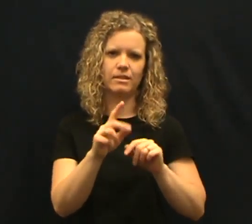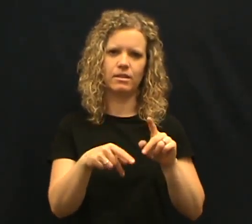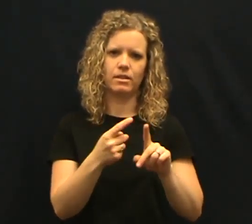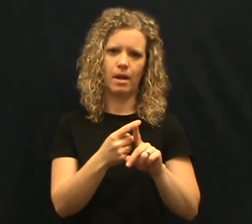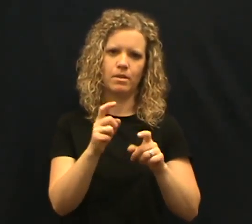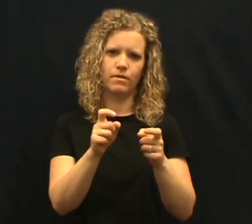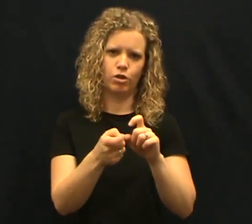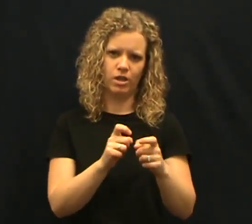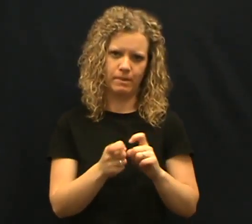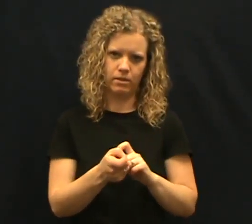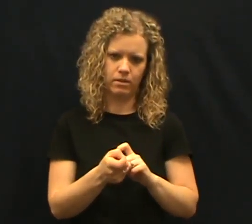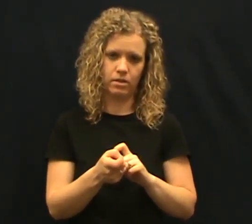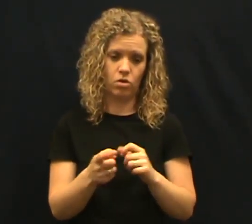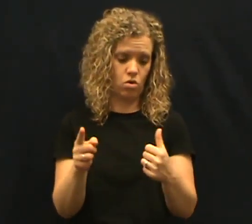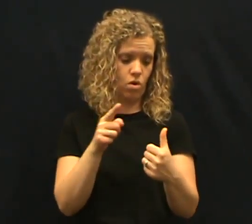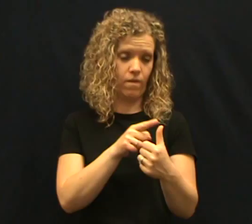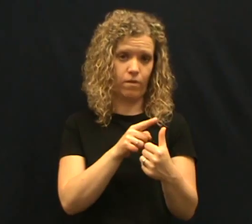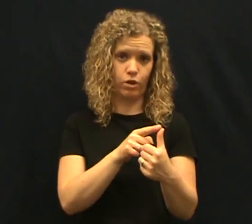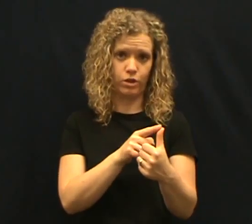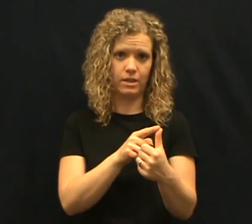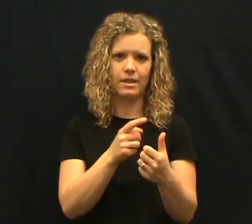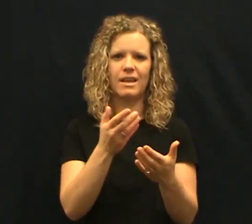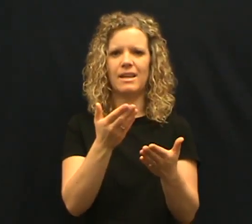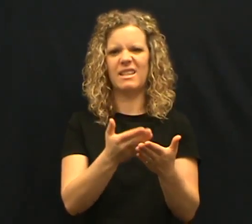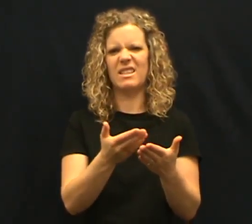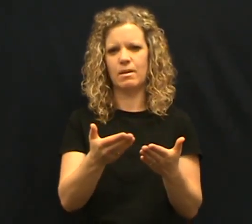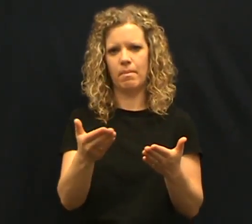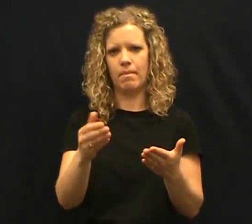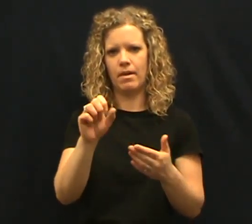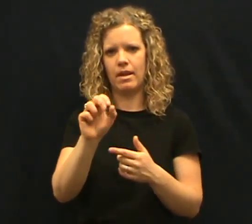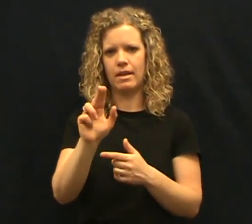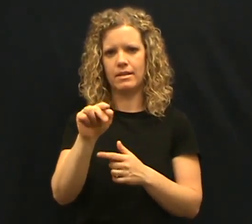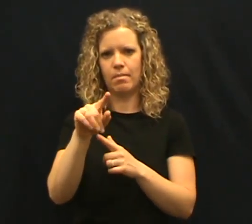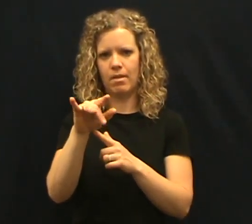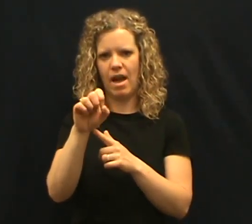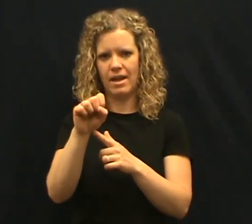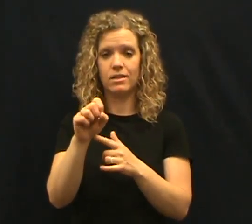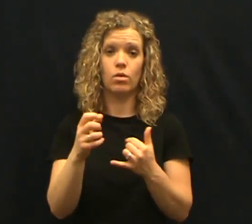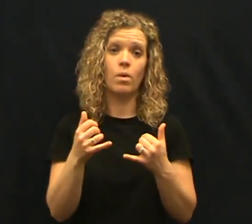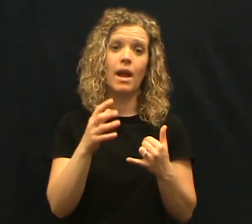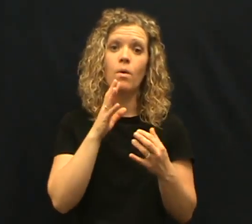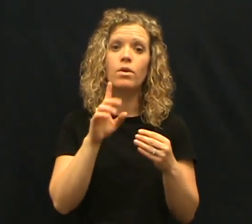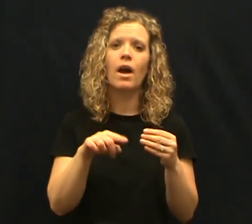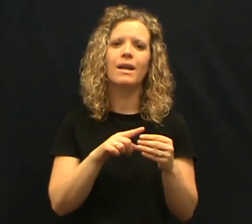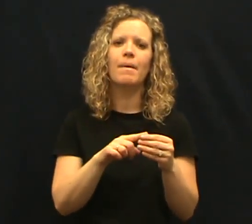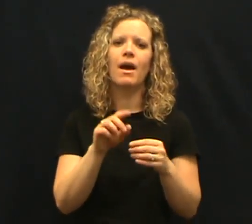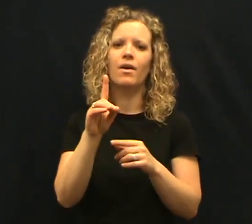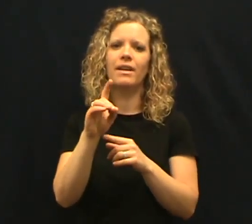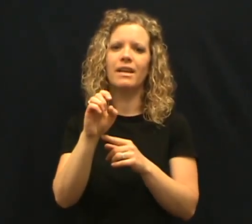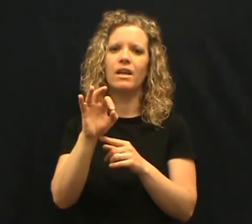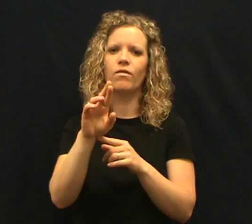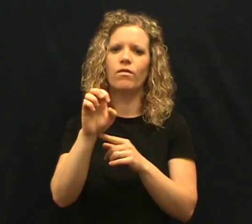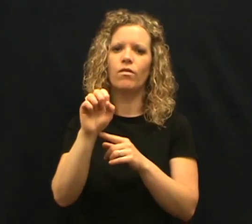pretty quickly. Remember the first one, we had supplies, and these are the deferral adjustments. Remember where we're going to do an asset and an